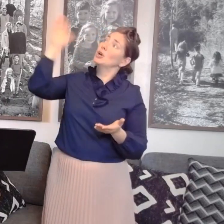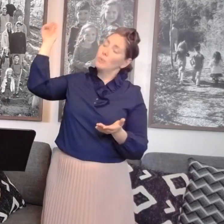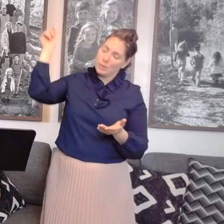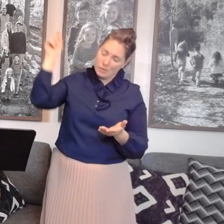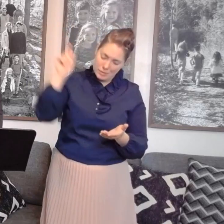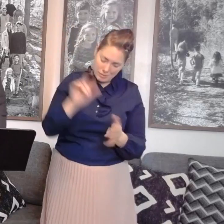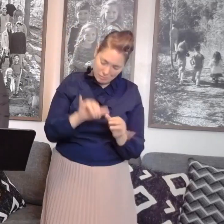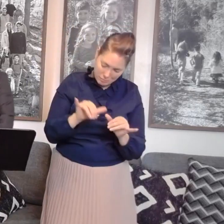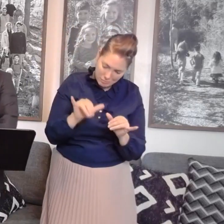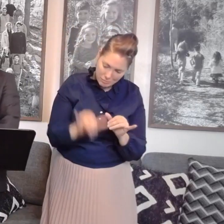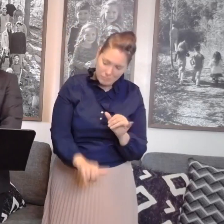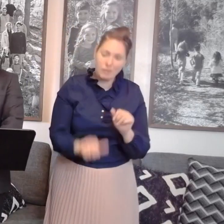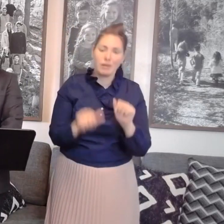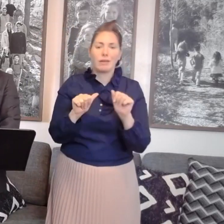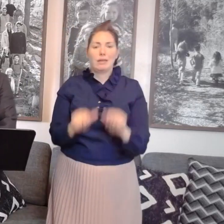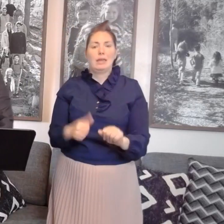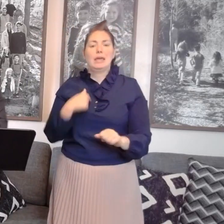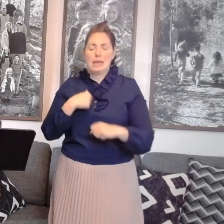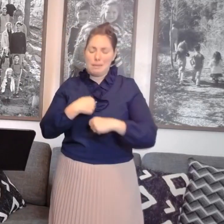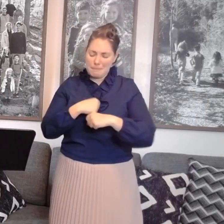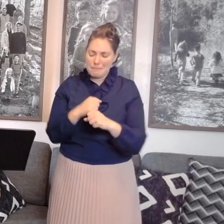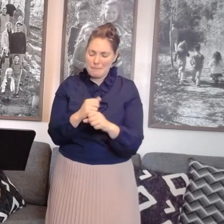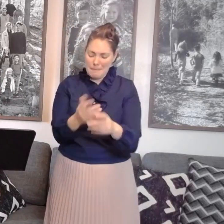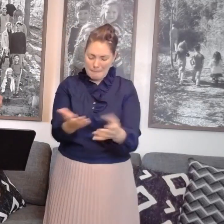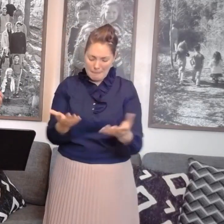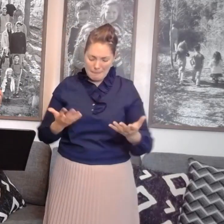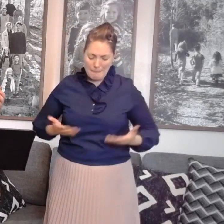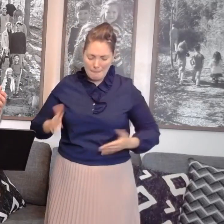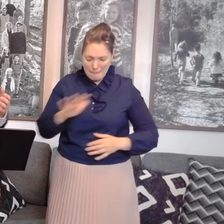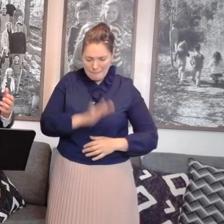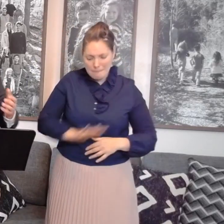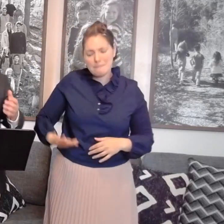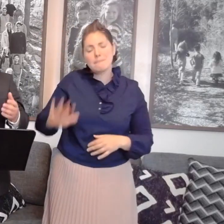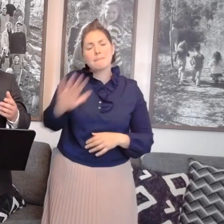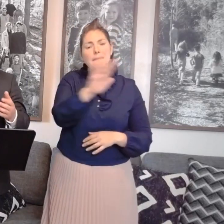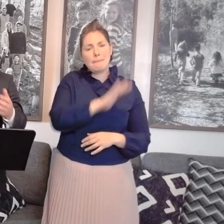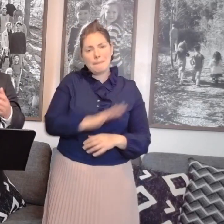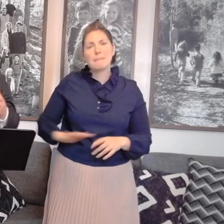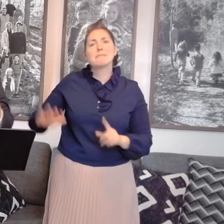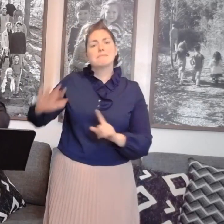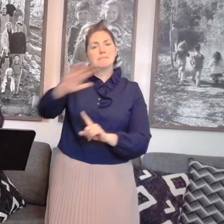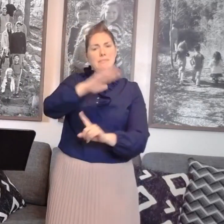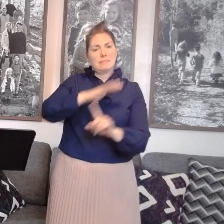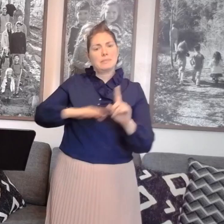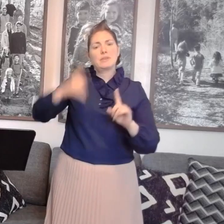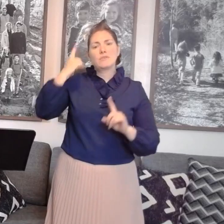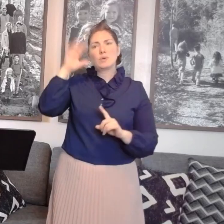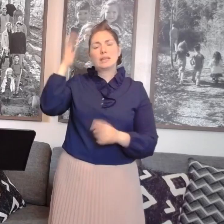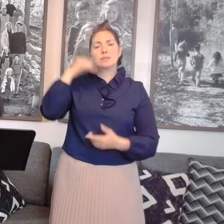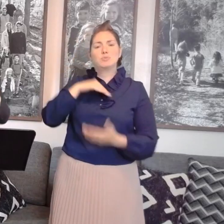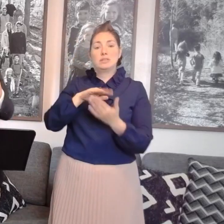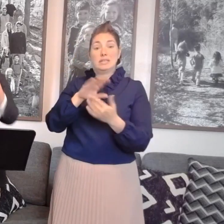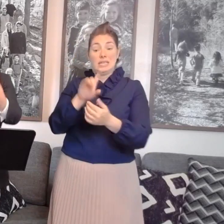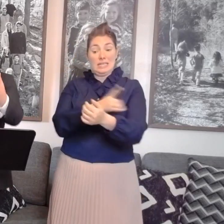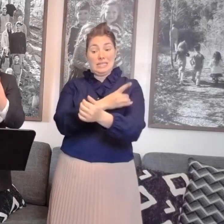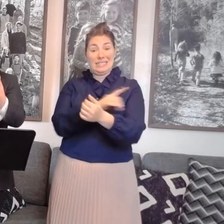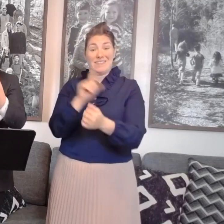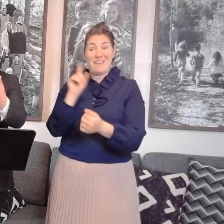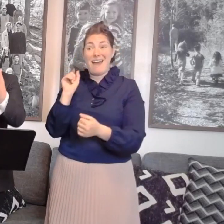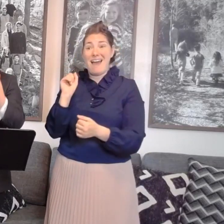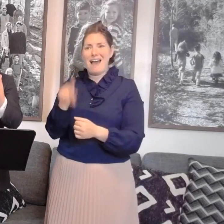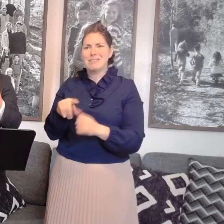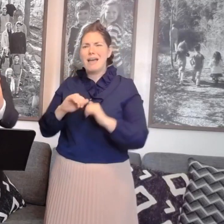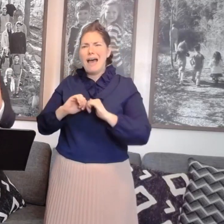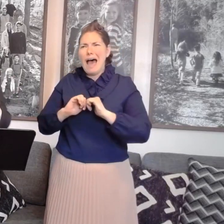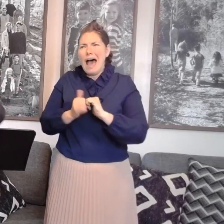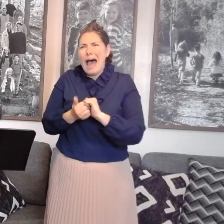dwell. I'm building him a place where his presence. David asked the question, how shall the